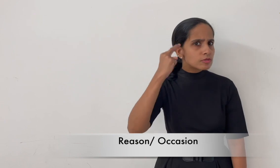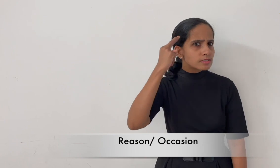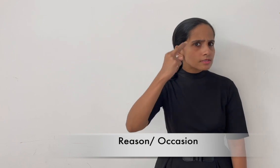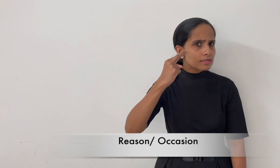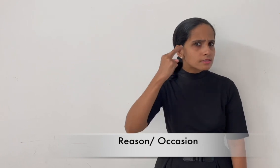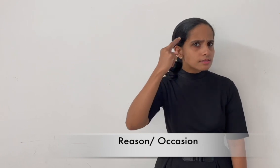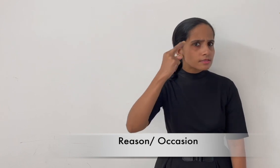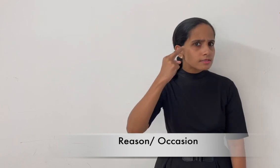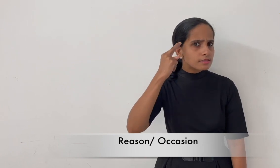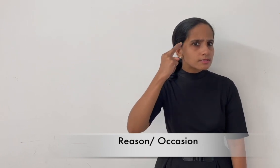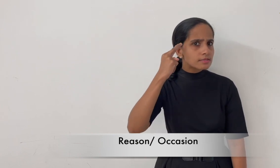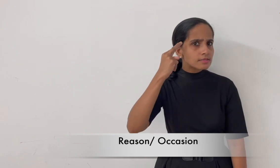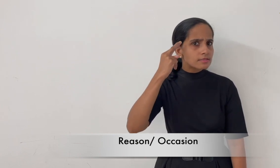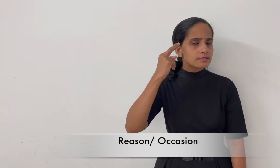Reason or occasion.